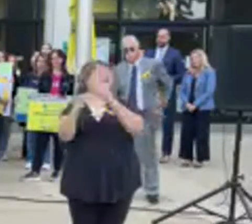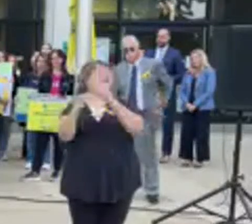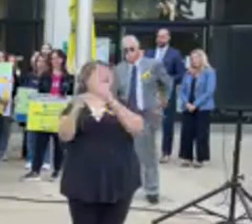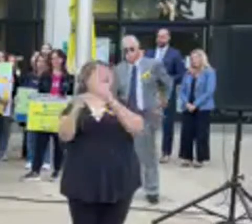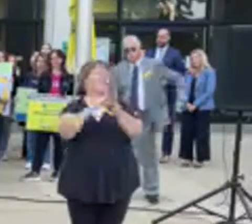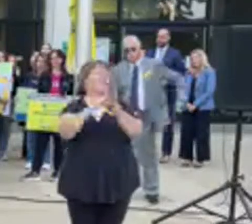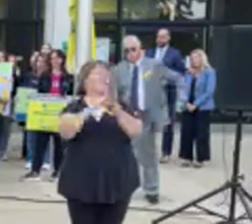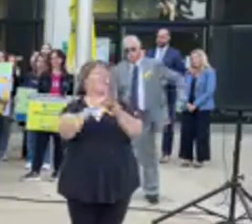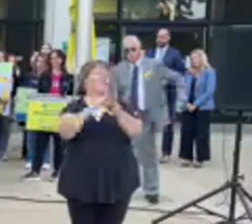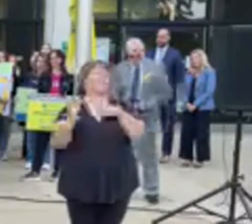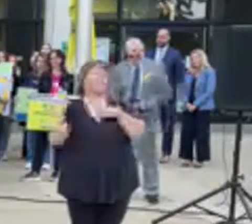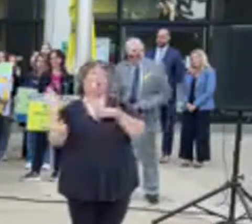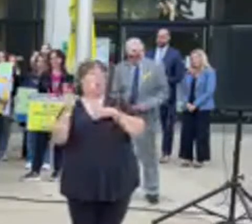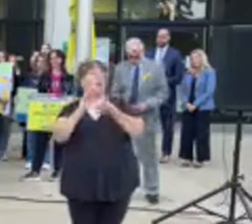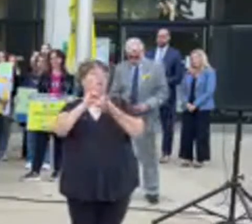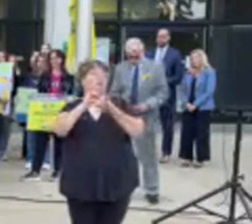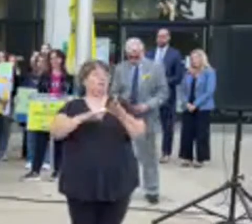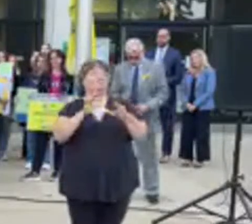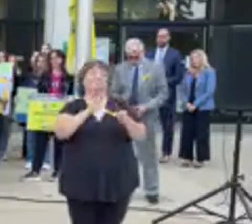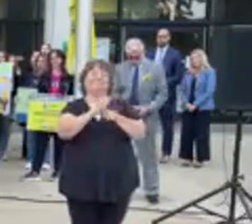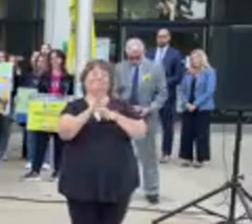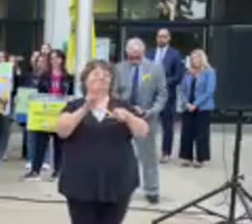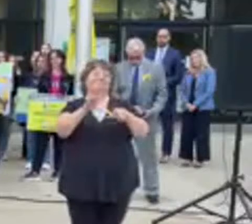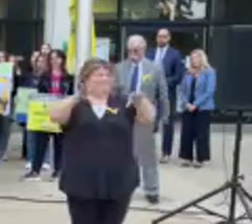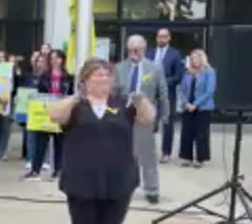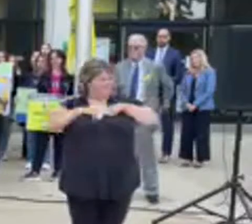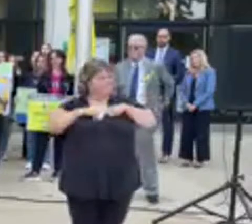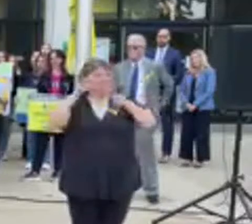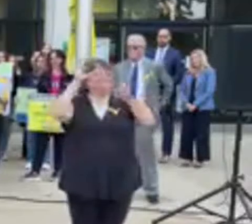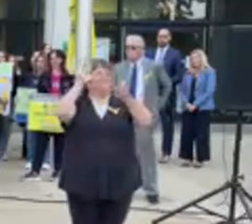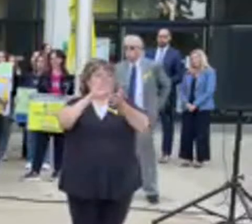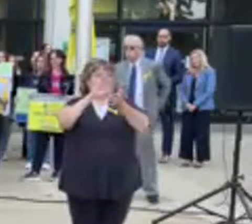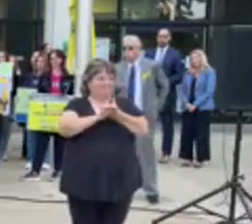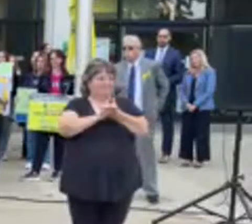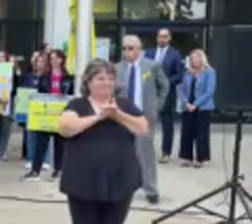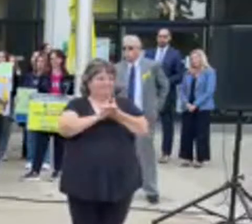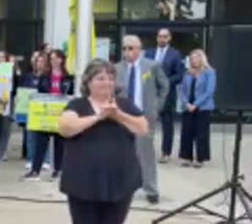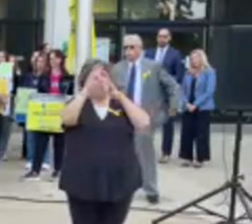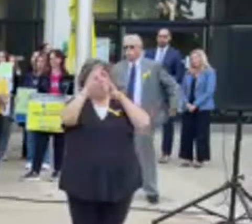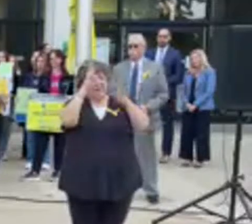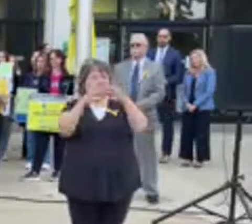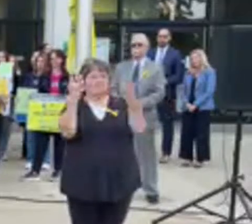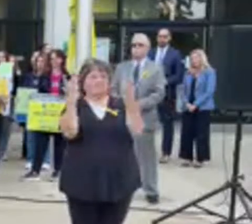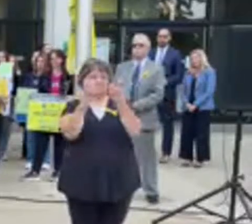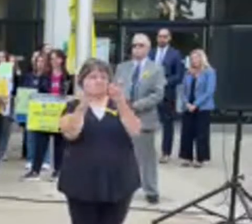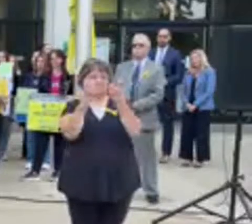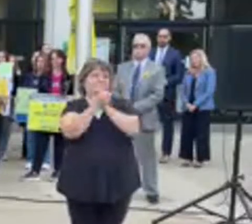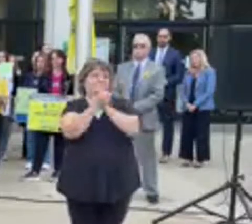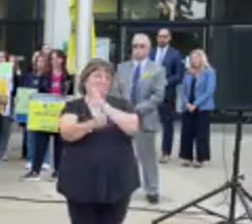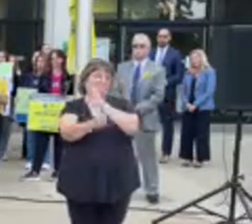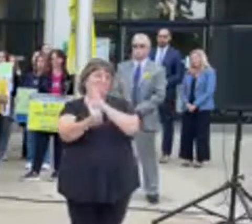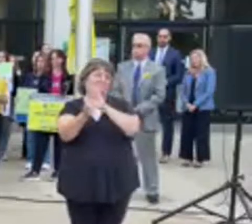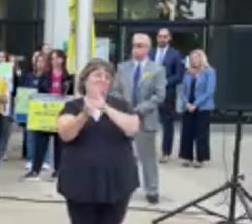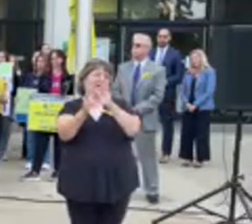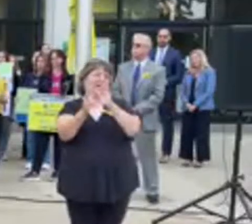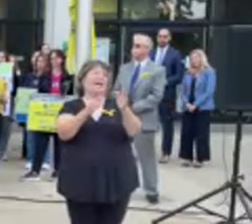project. These students fully embraced our belief that their creativity, combined with their skills in sound recording